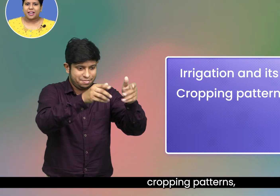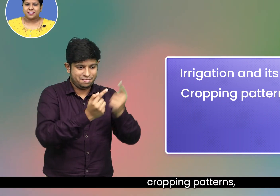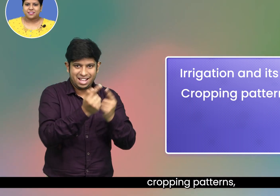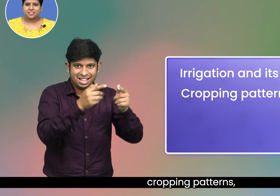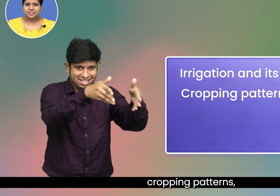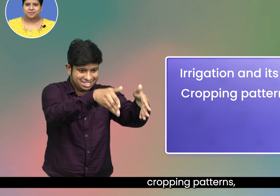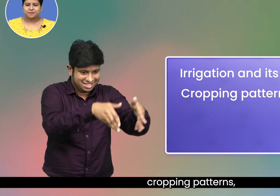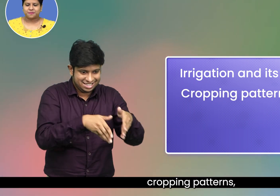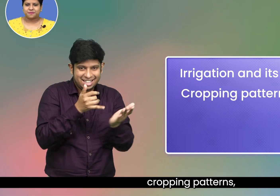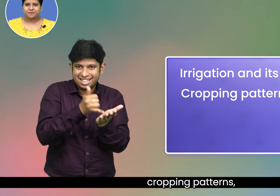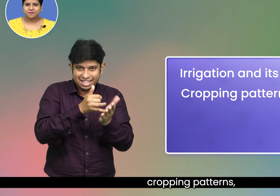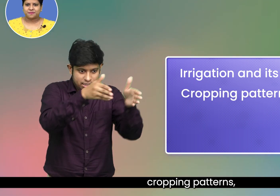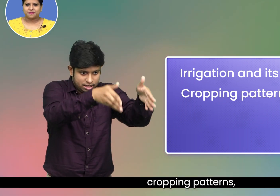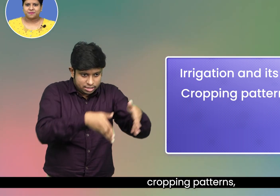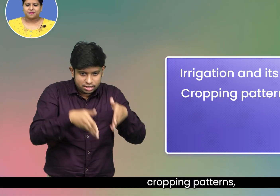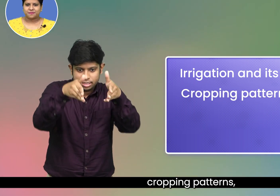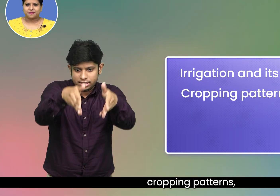cropping patterns,